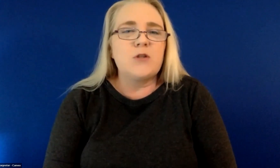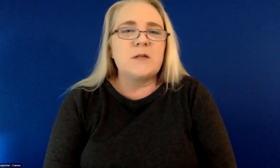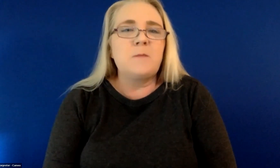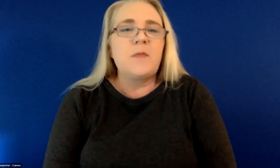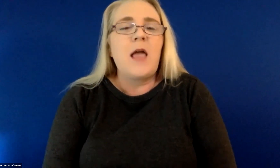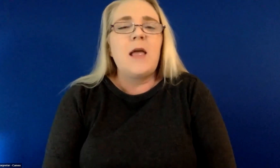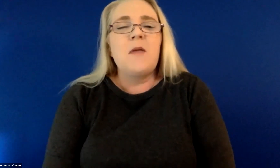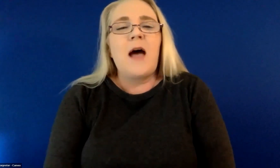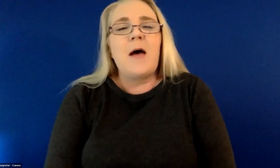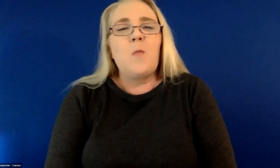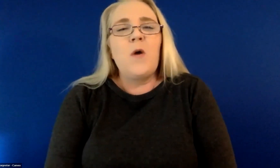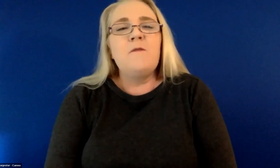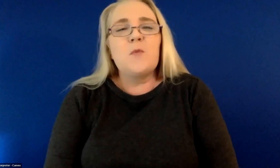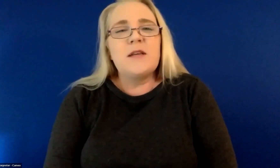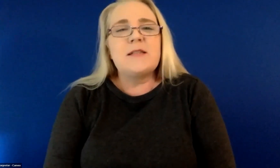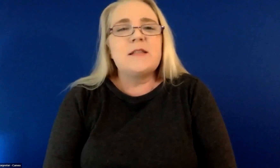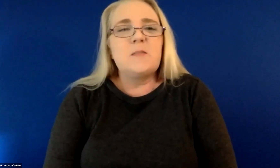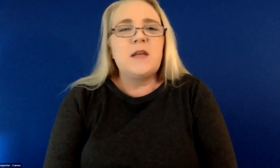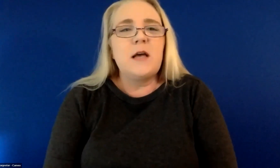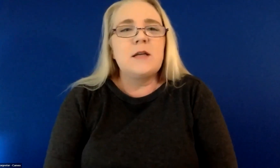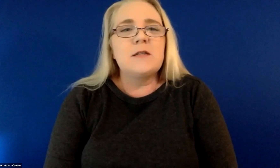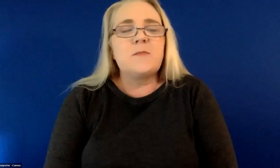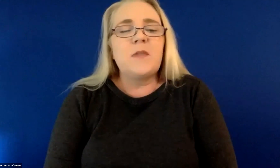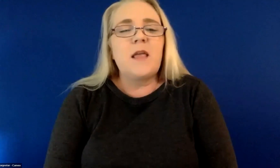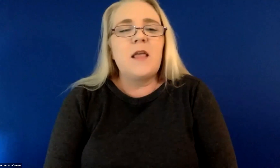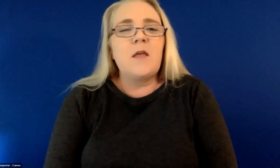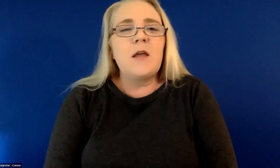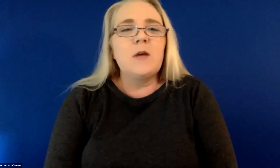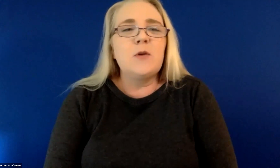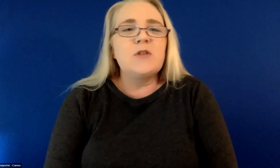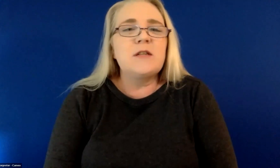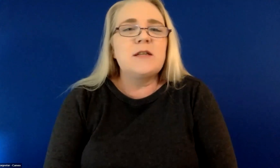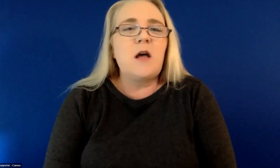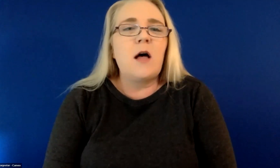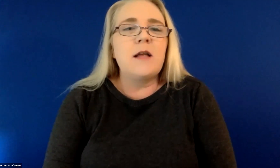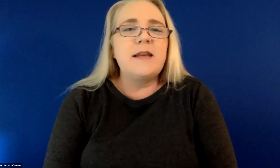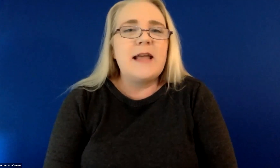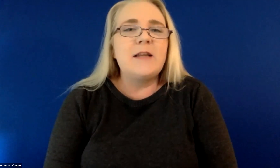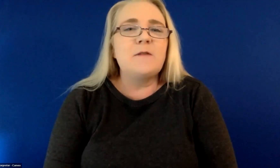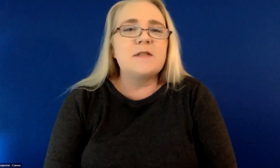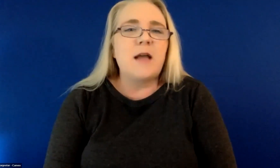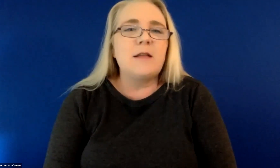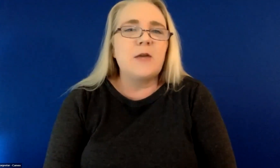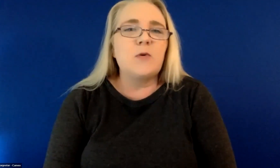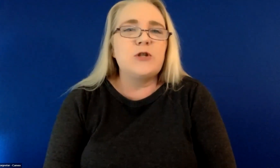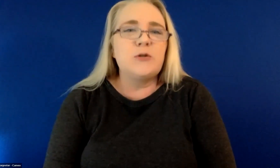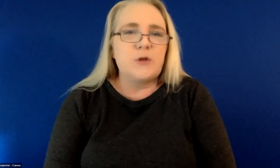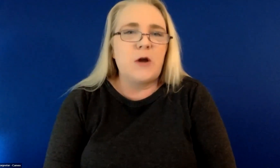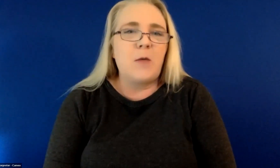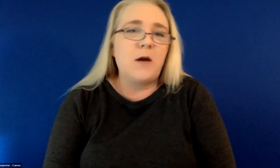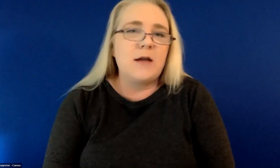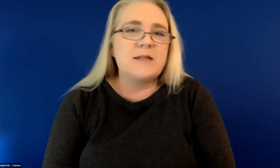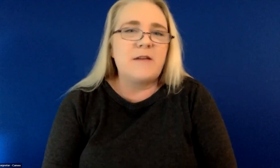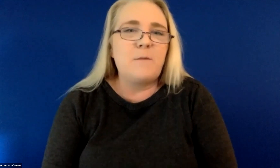deaf person. One of the reasons is because a hearing person is not a native sign language